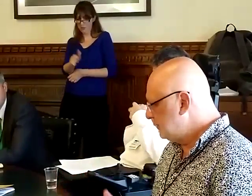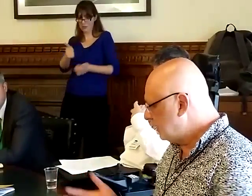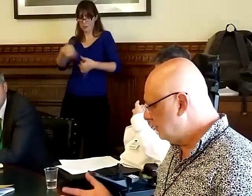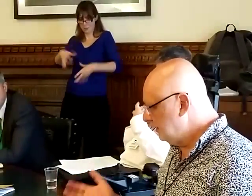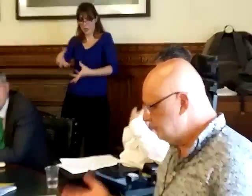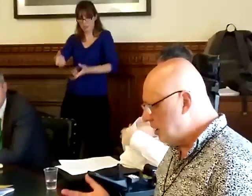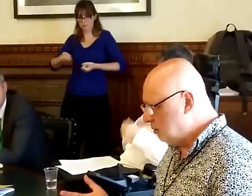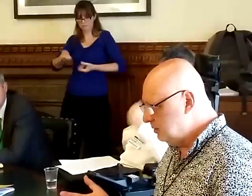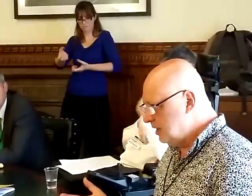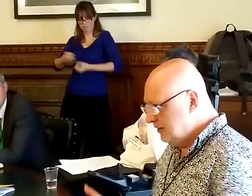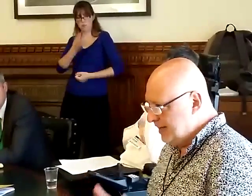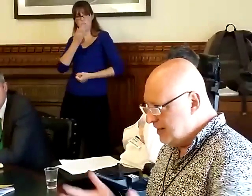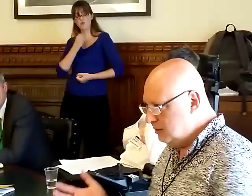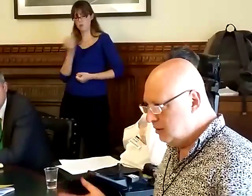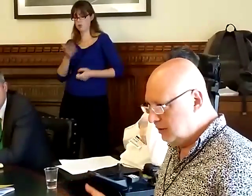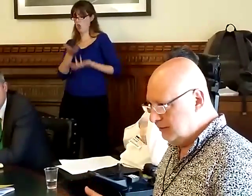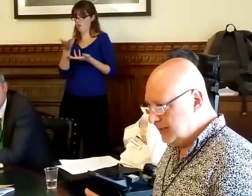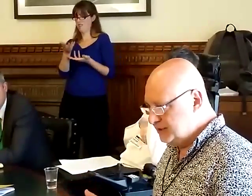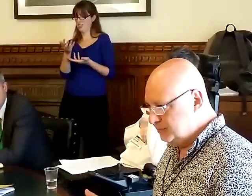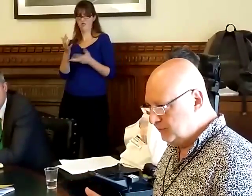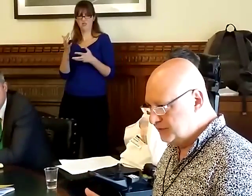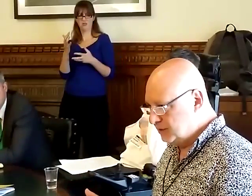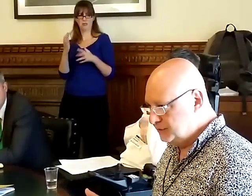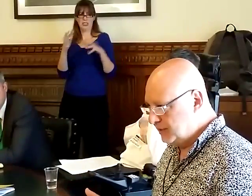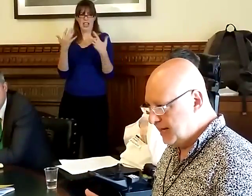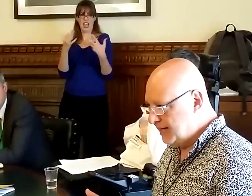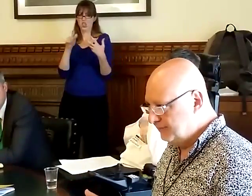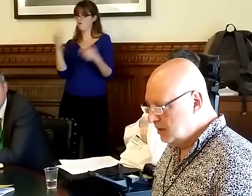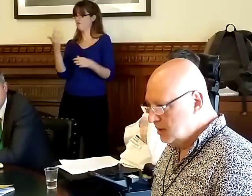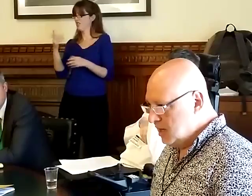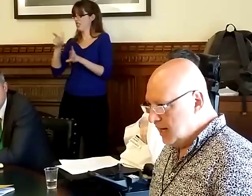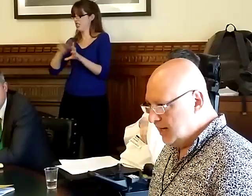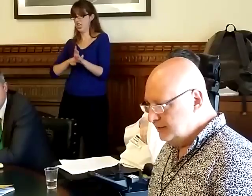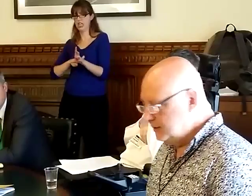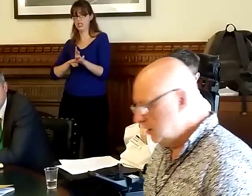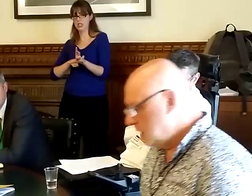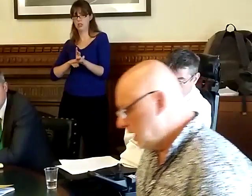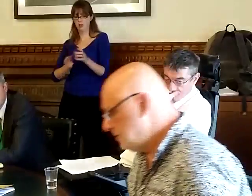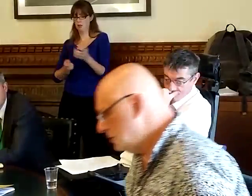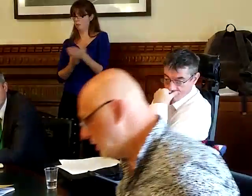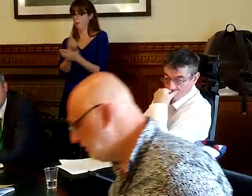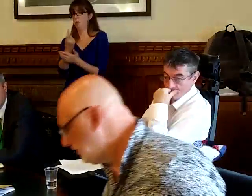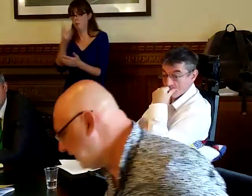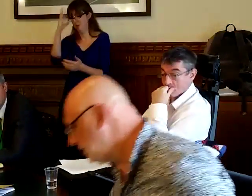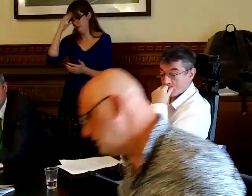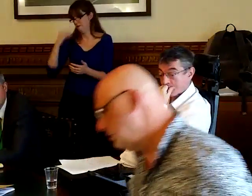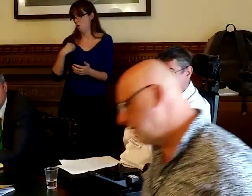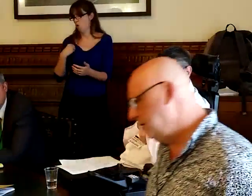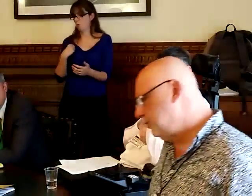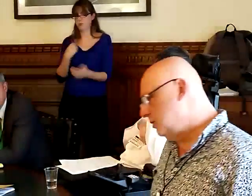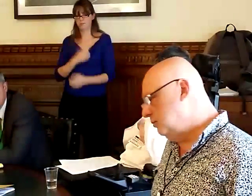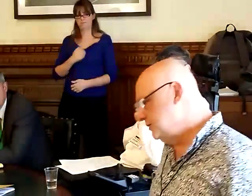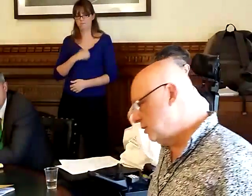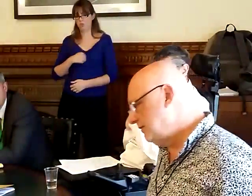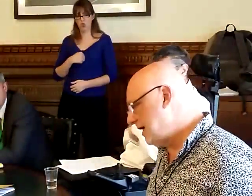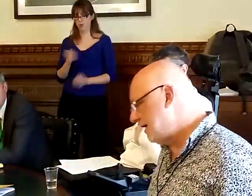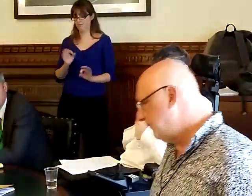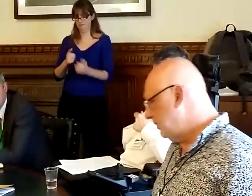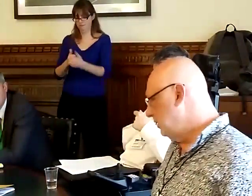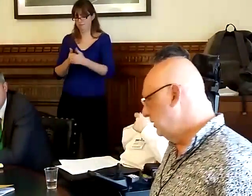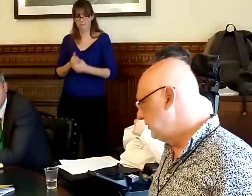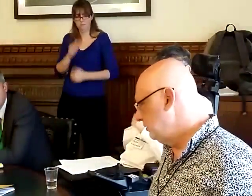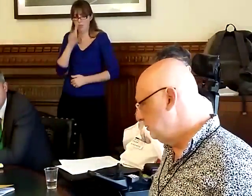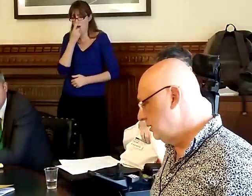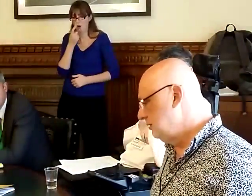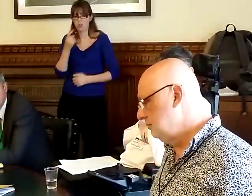years, who are suddenly told they're no longer eligible for social care. And I suppose one of the things that was really important was one of